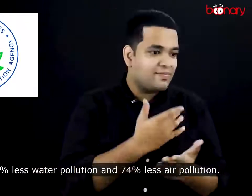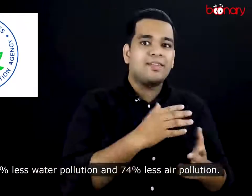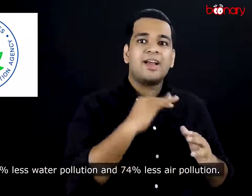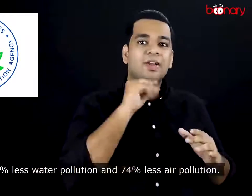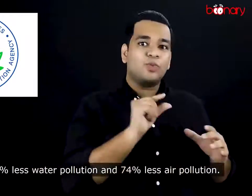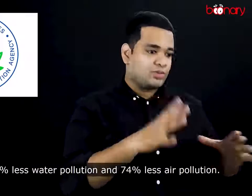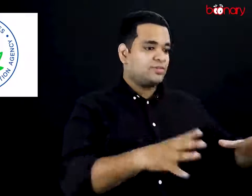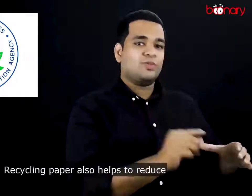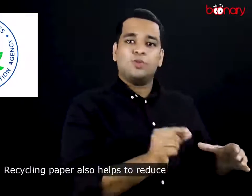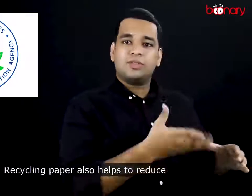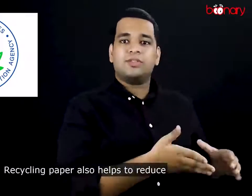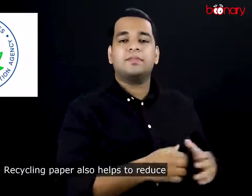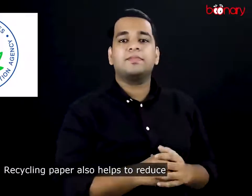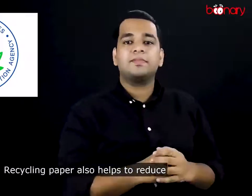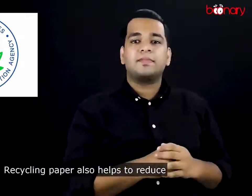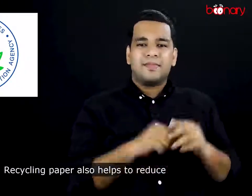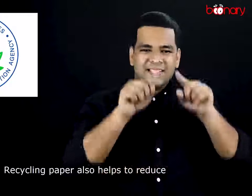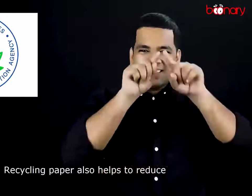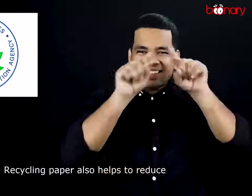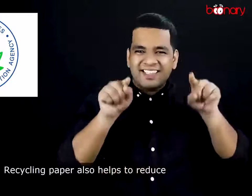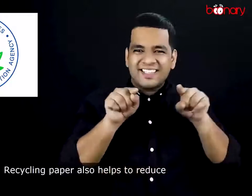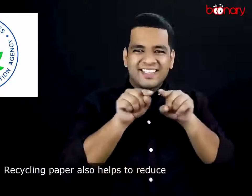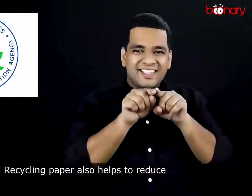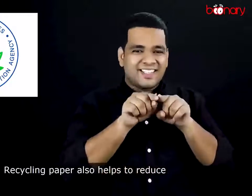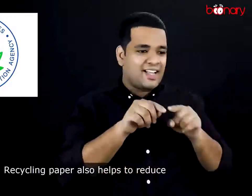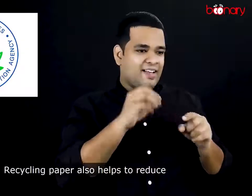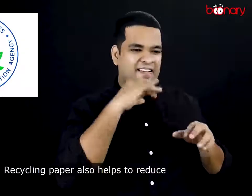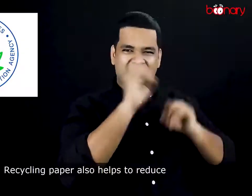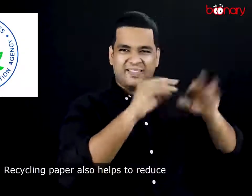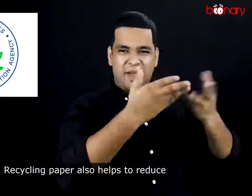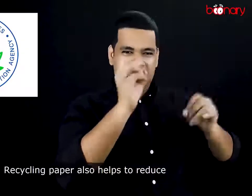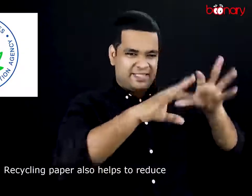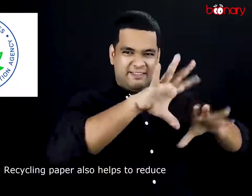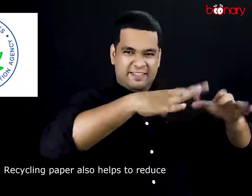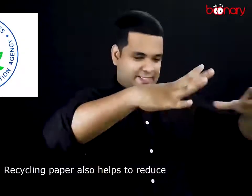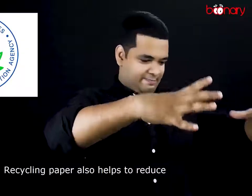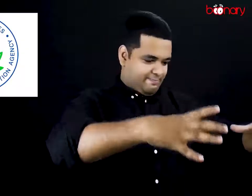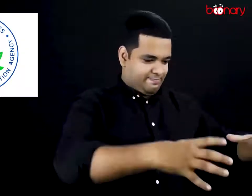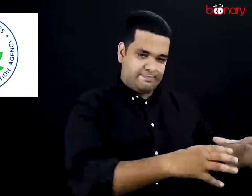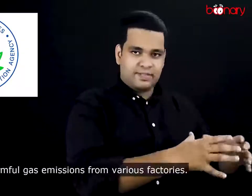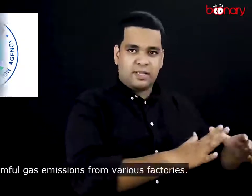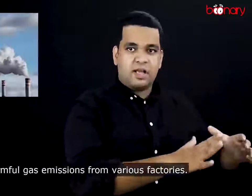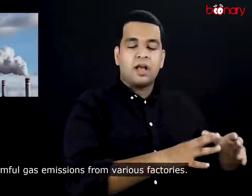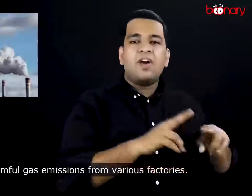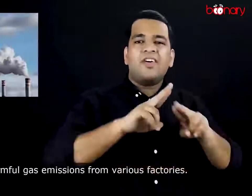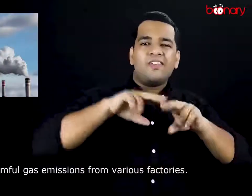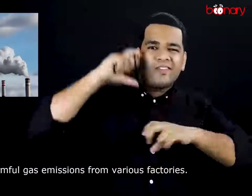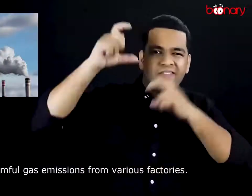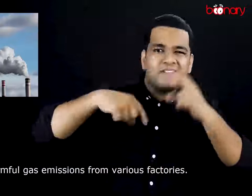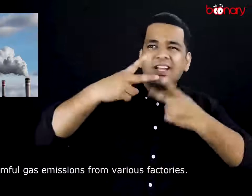pollution. Recycling paper also helps to reduce harmful gas emissions